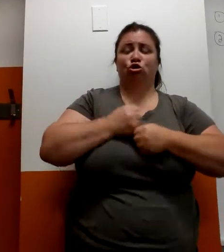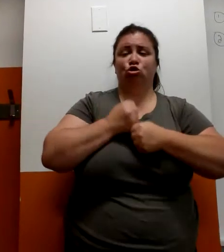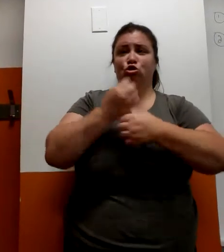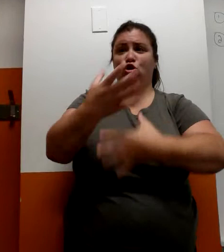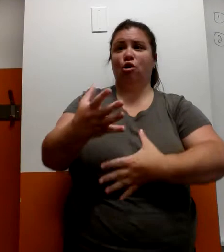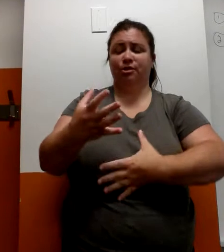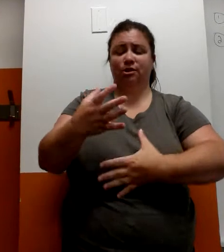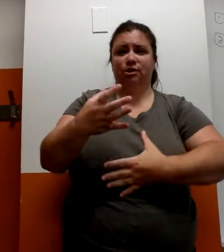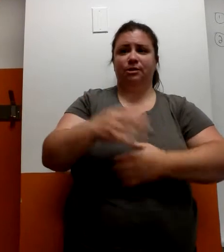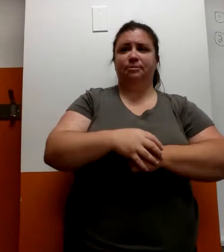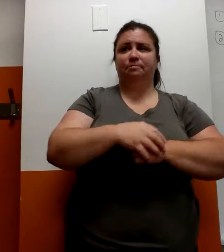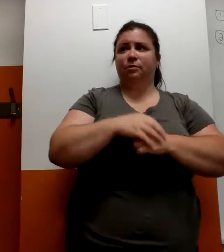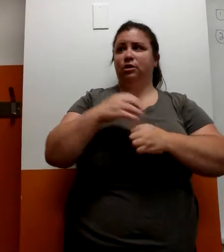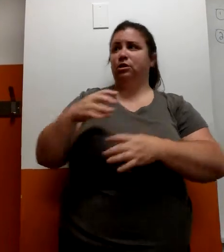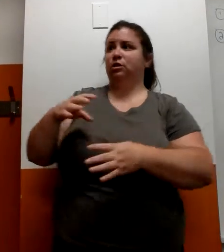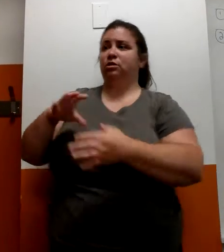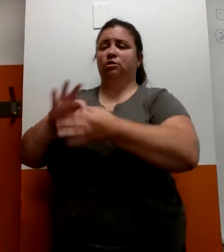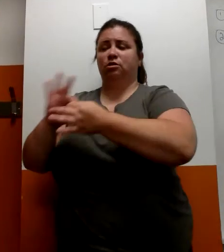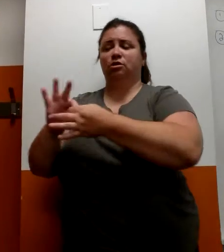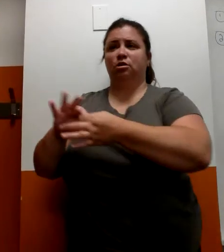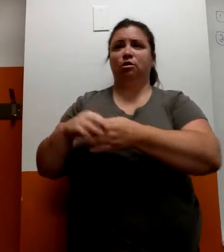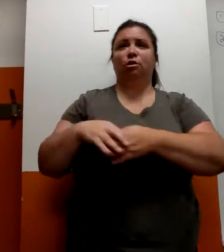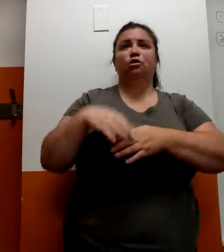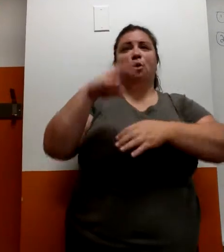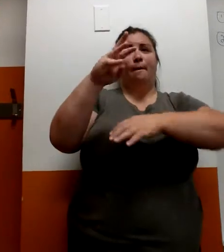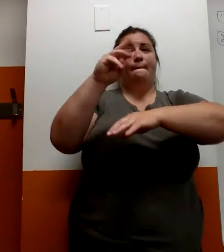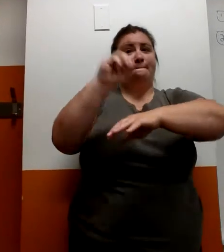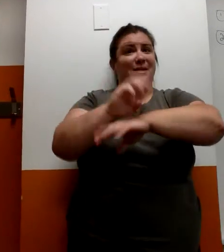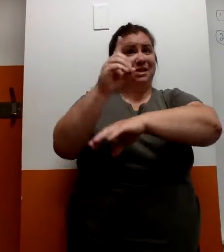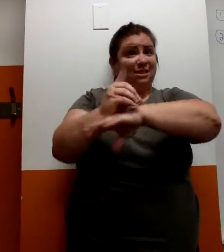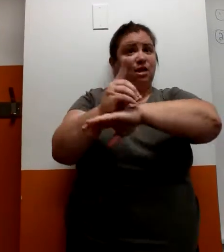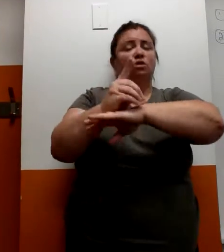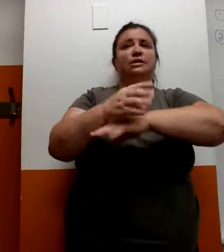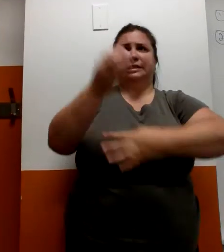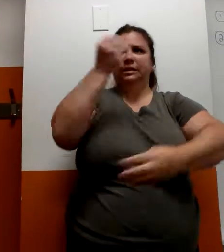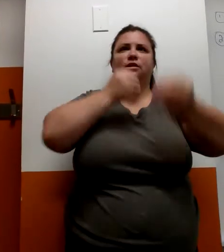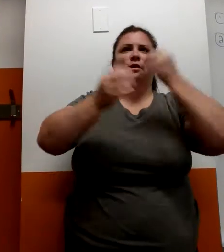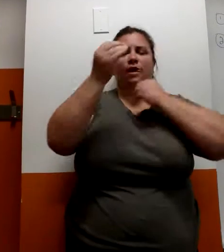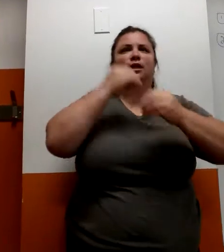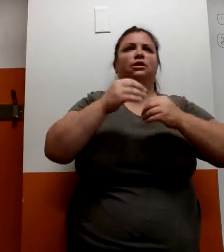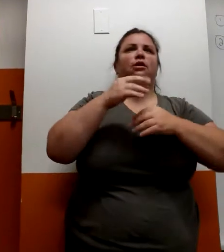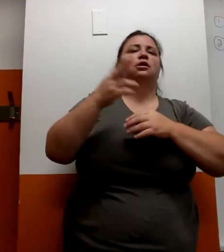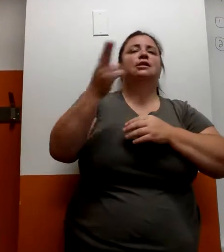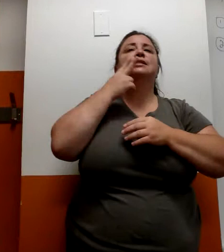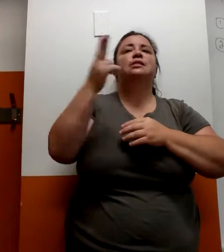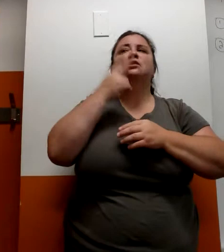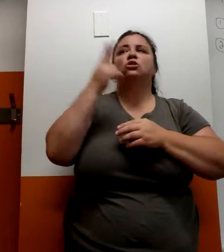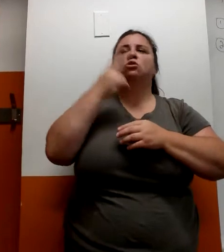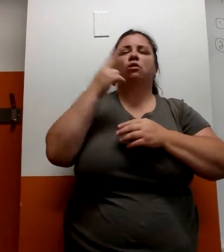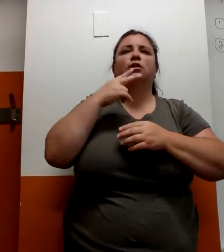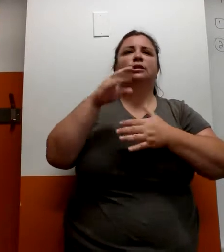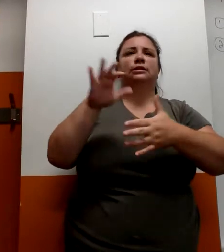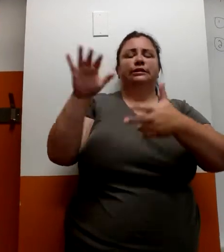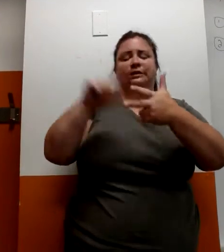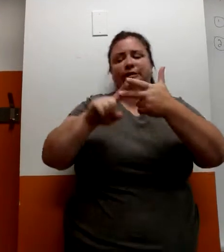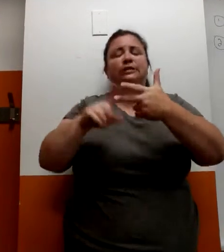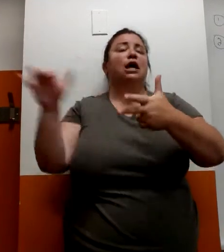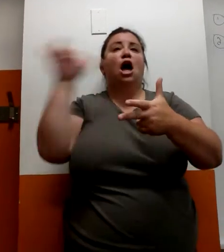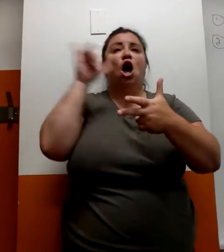lifestyle related. And we talked about the McDonald's that you all eat every week. And we talked about the cigarettes that you smoke and the alcohol that you drink and other